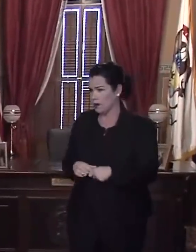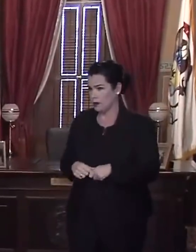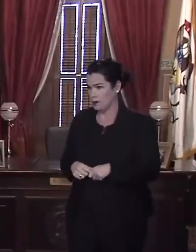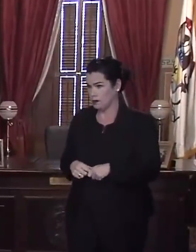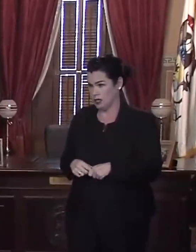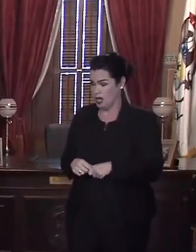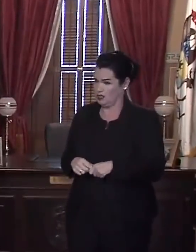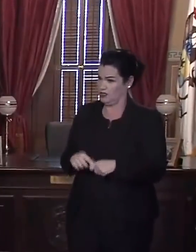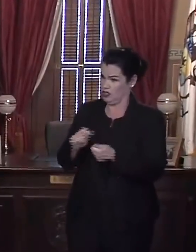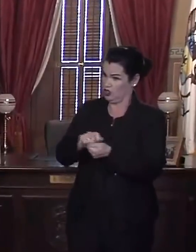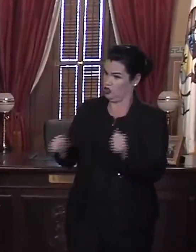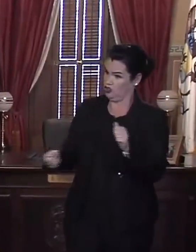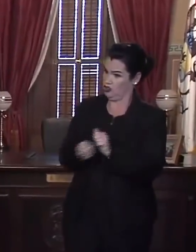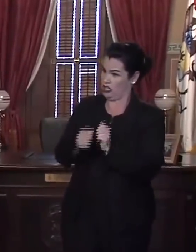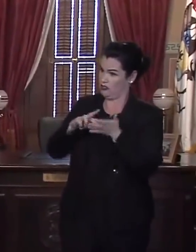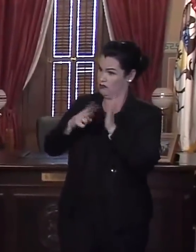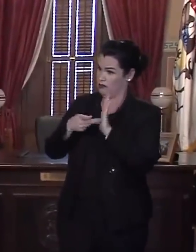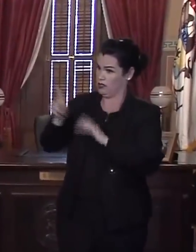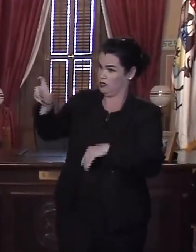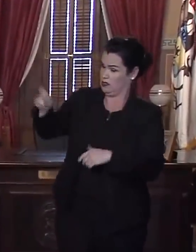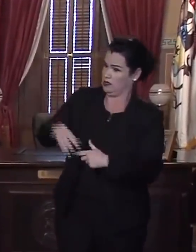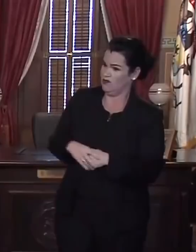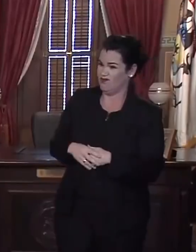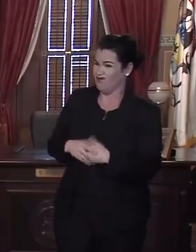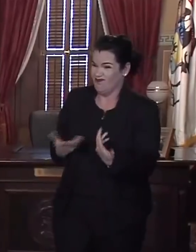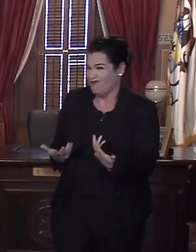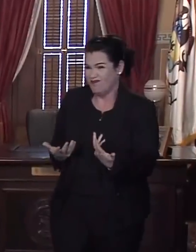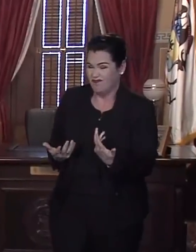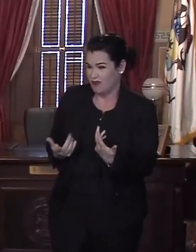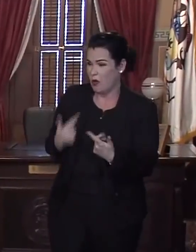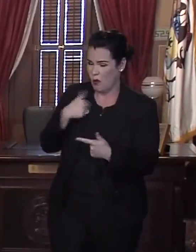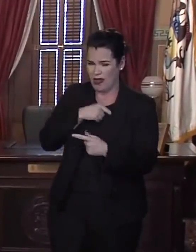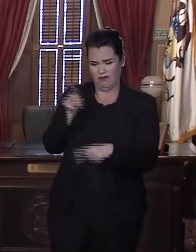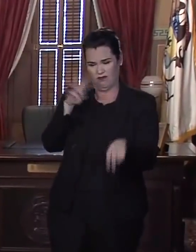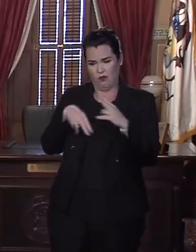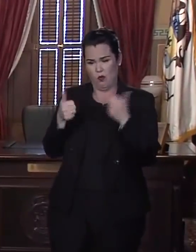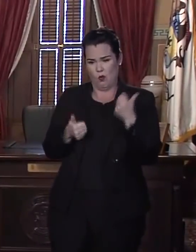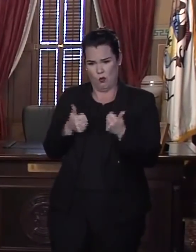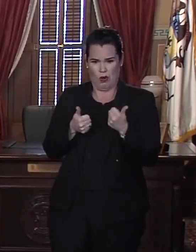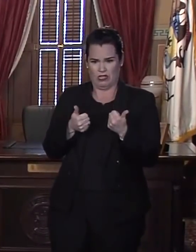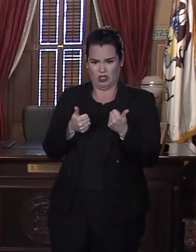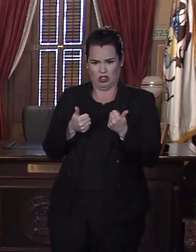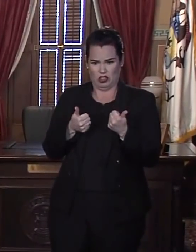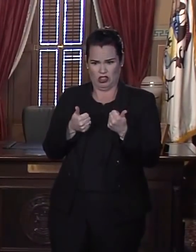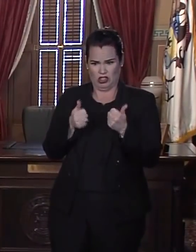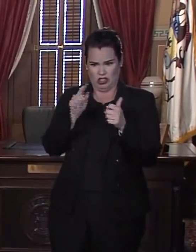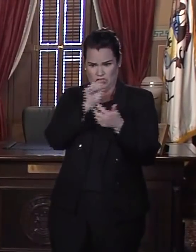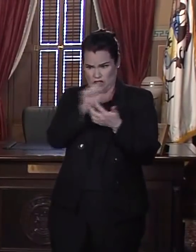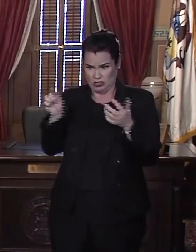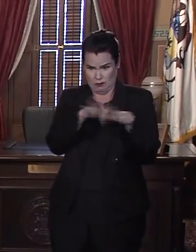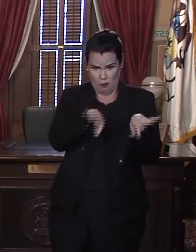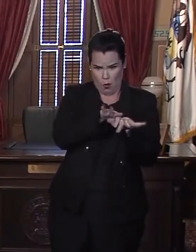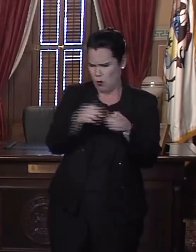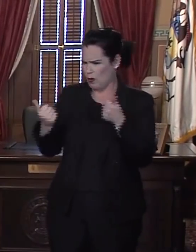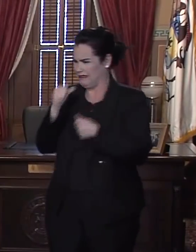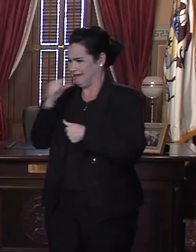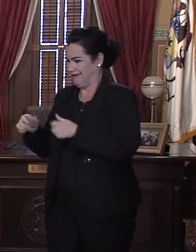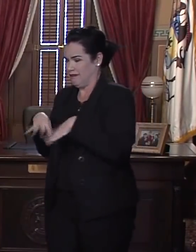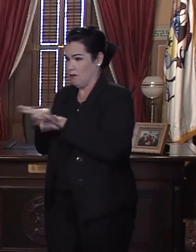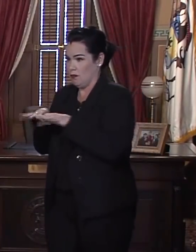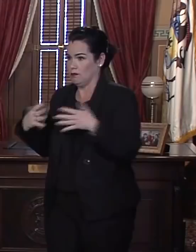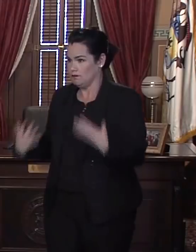the definition any different about what activities really are important to be going on right now and what's not.